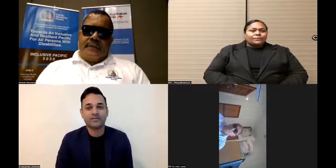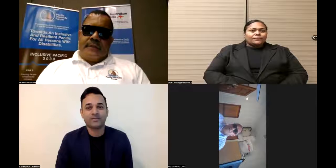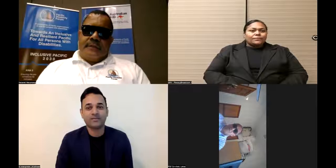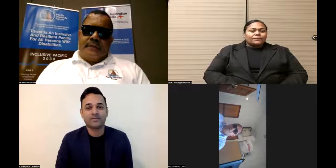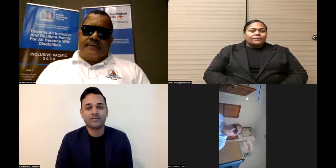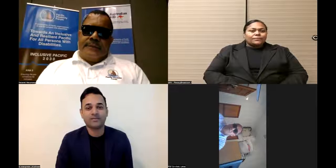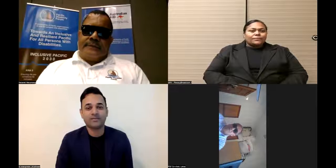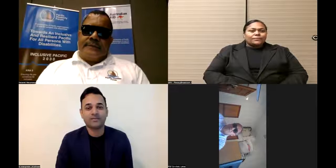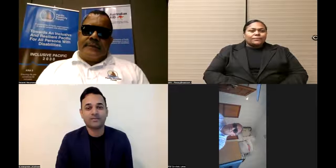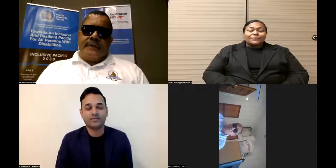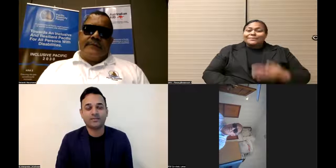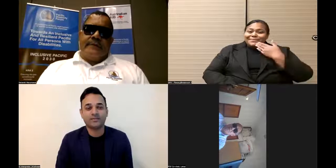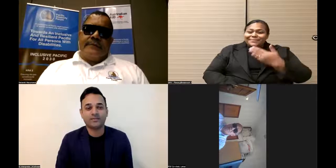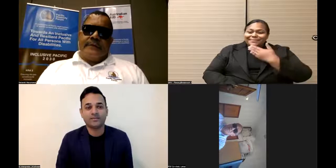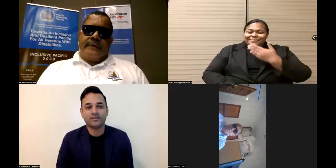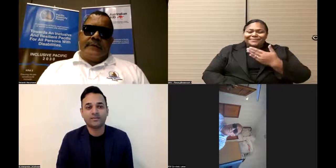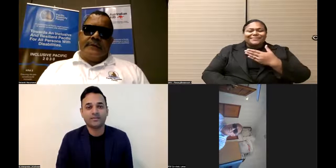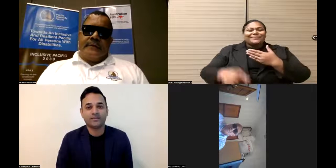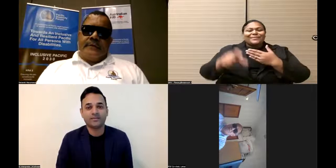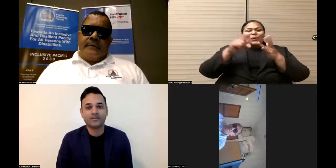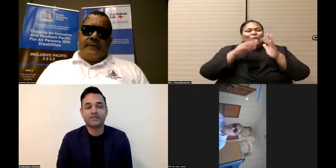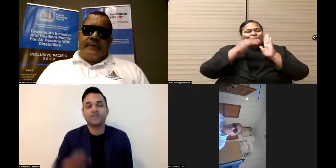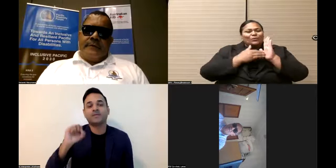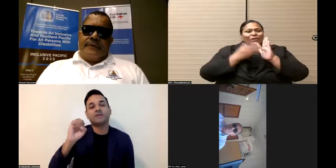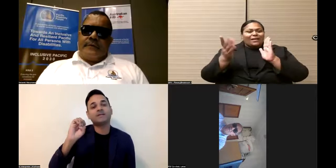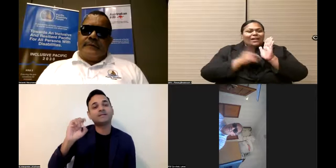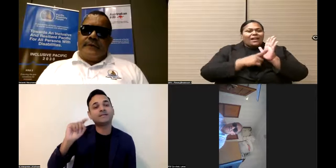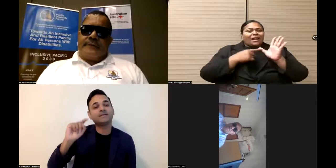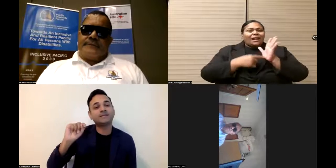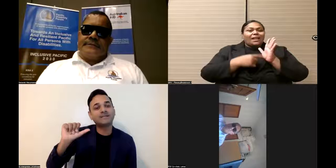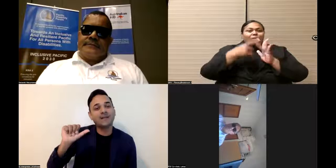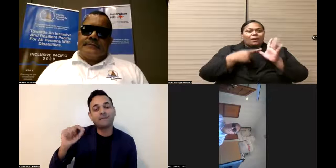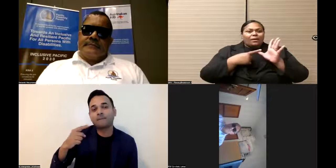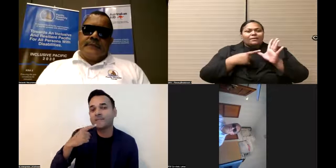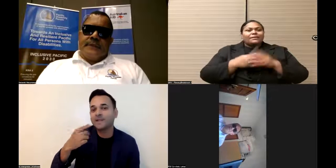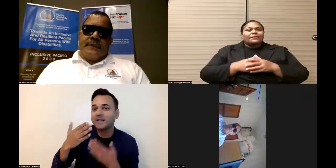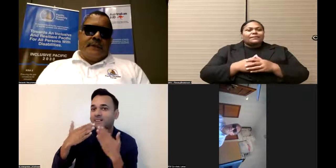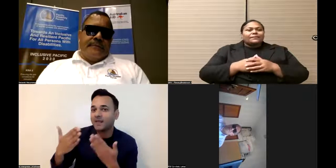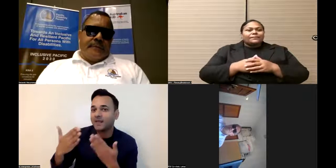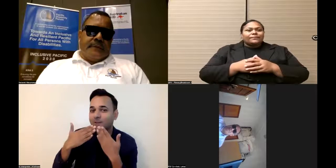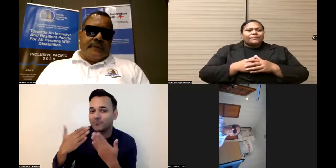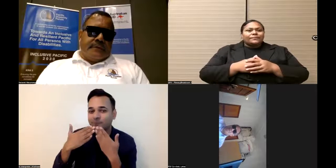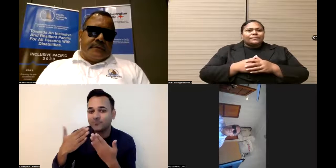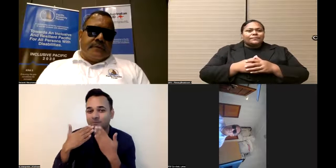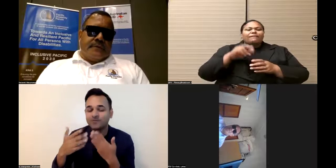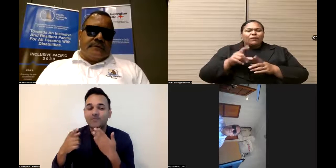Latua, Kucha Pacific Disability Forum, for moving that forward of things.